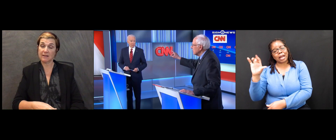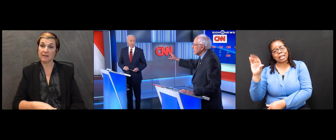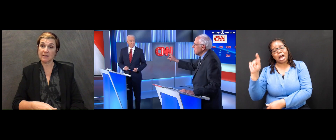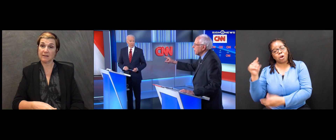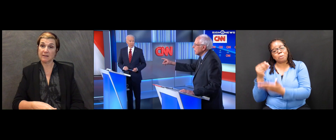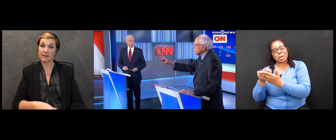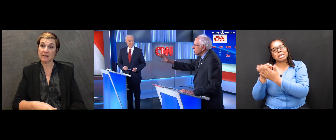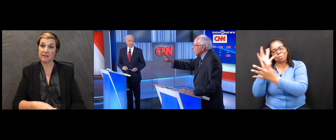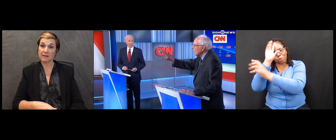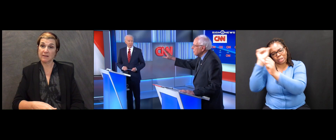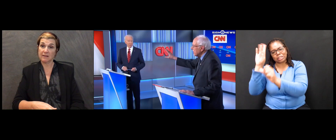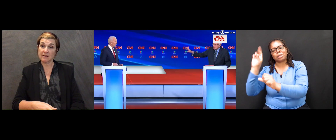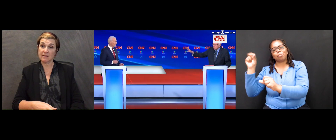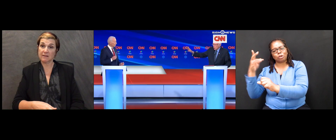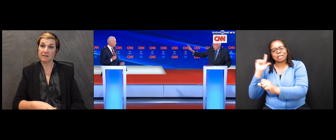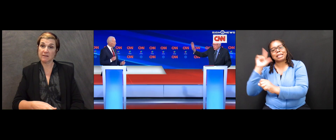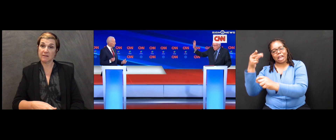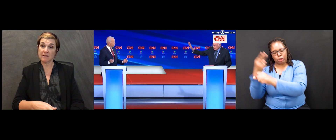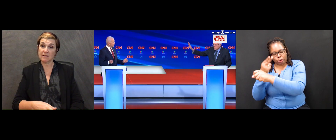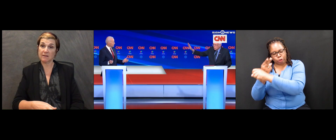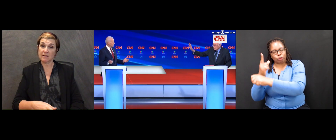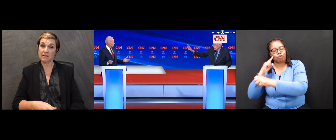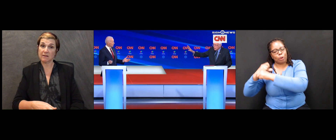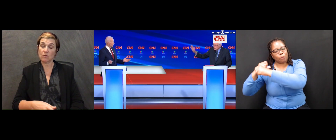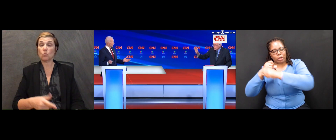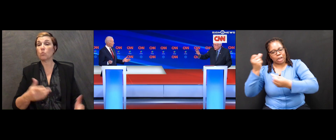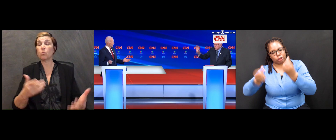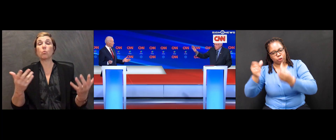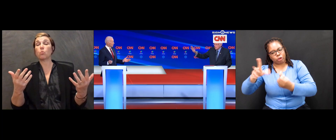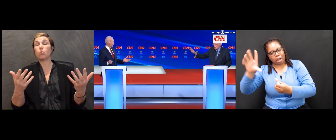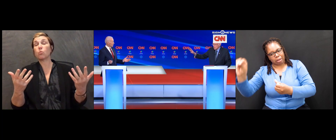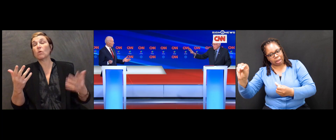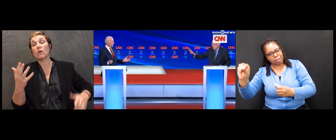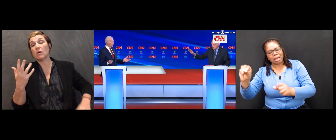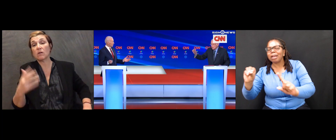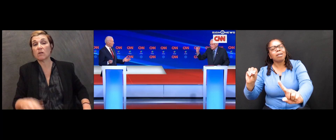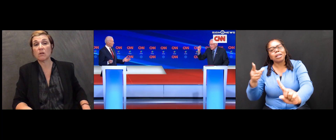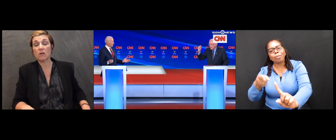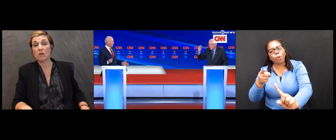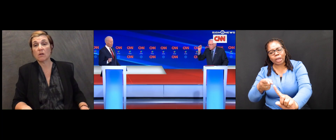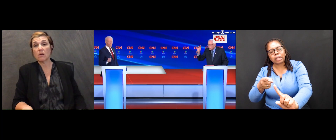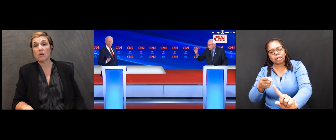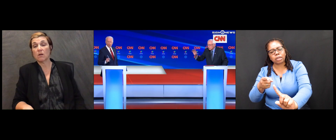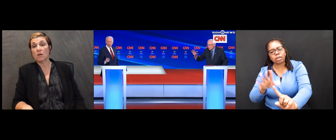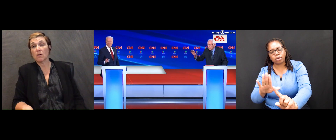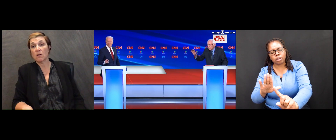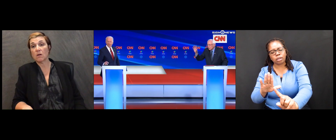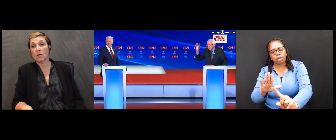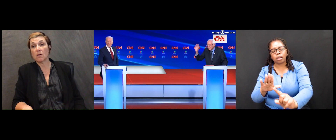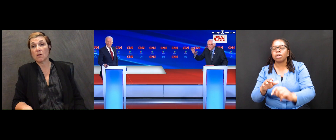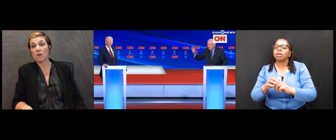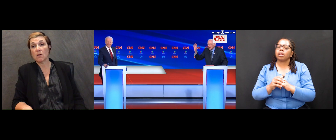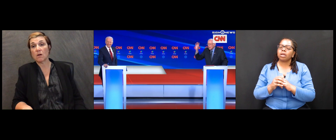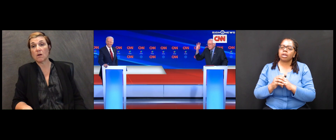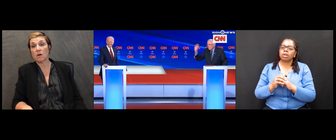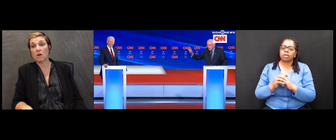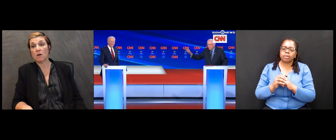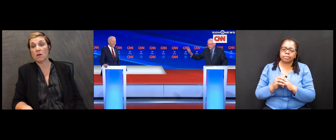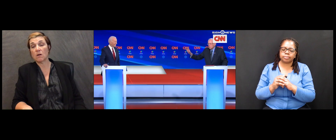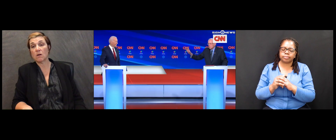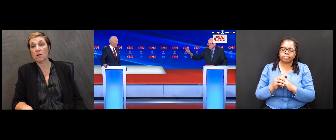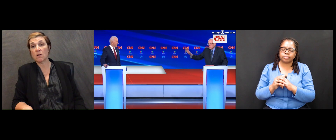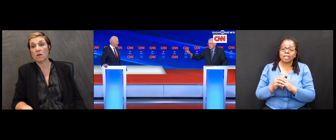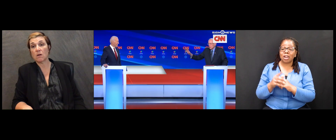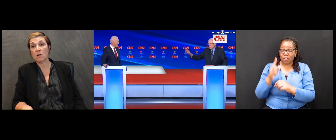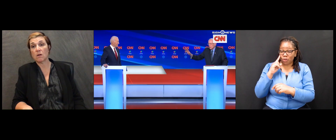protect the automobile industry. But here's the point. Bush. One minute. Here's the point here, is that in terms of that